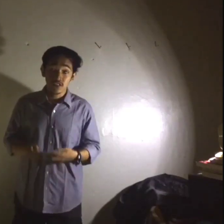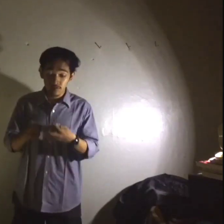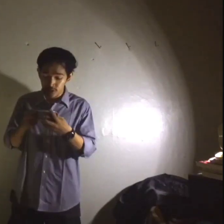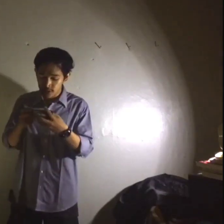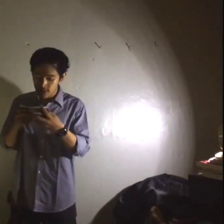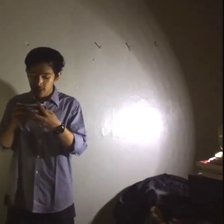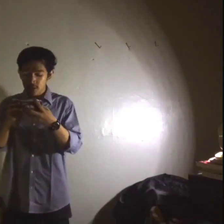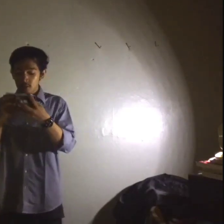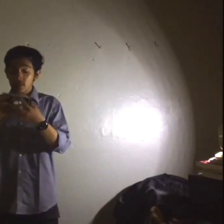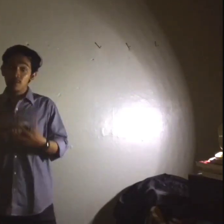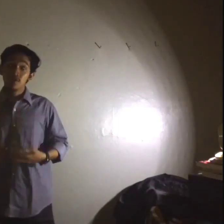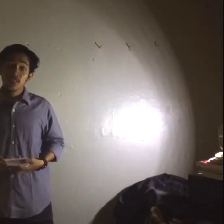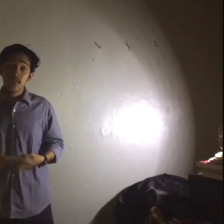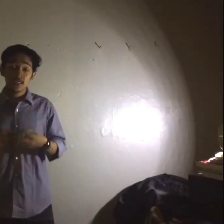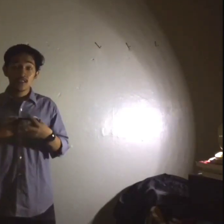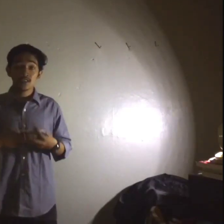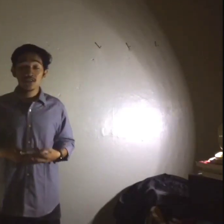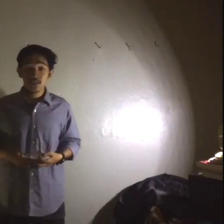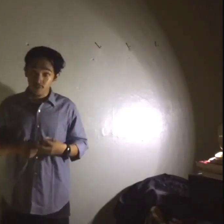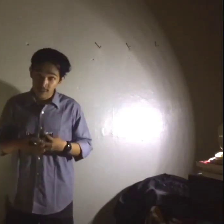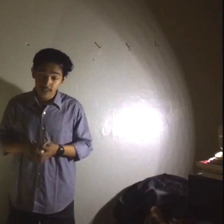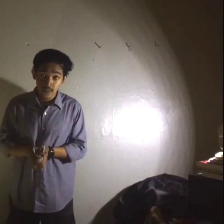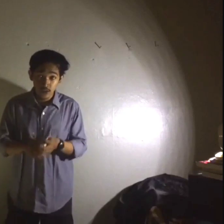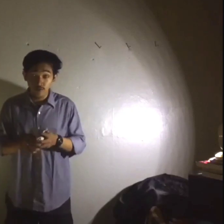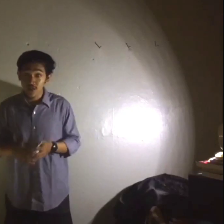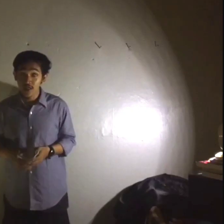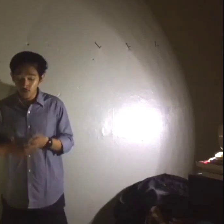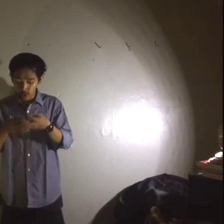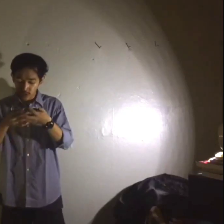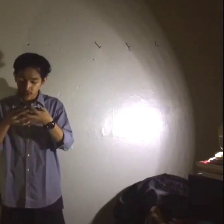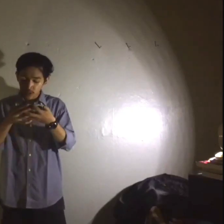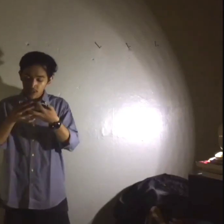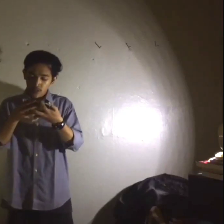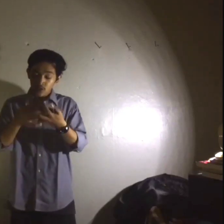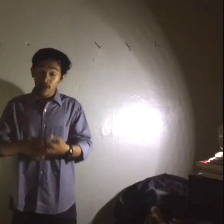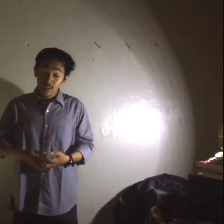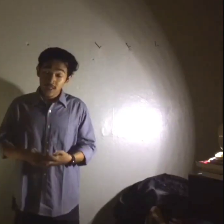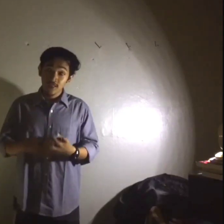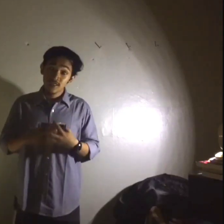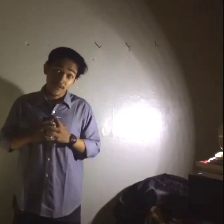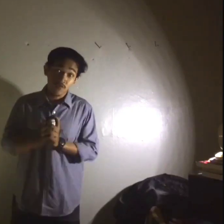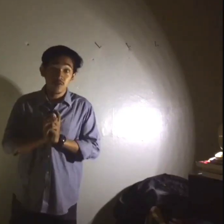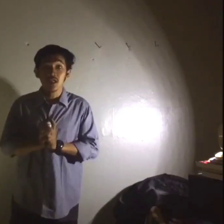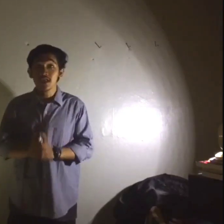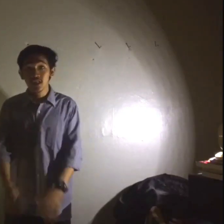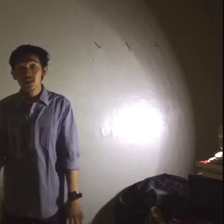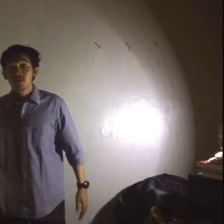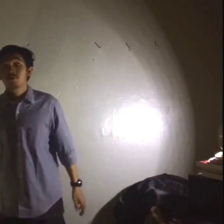workshop is the practice of sign language together, that will be led by